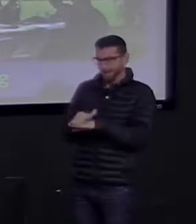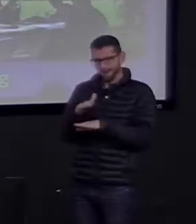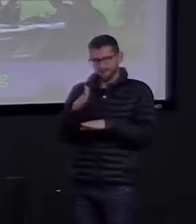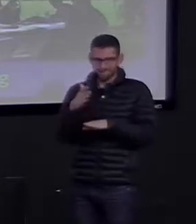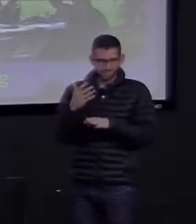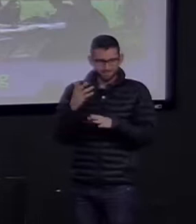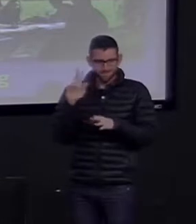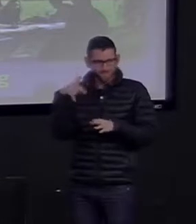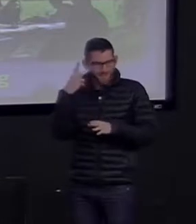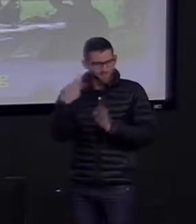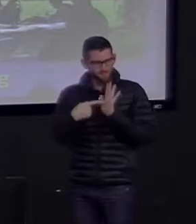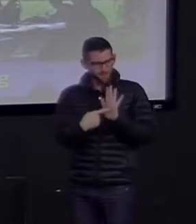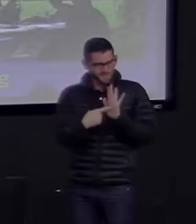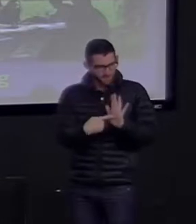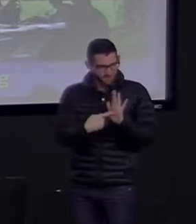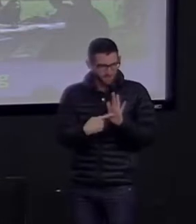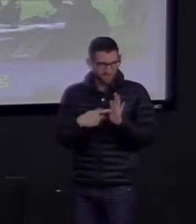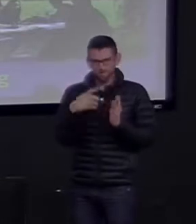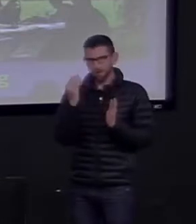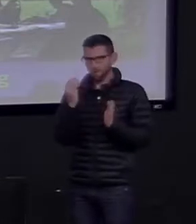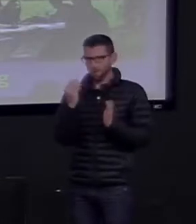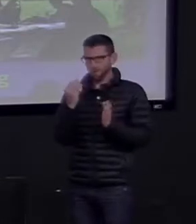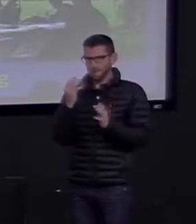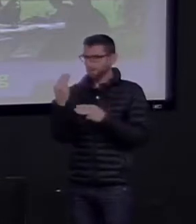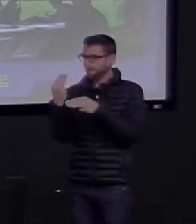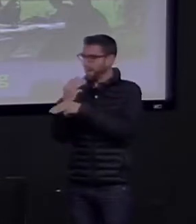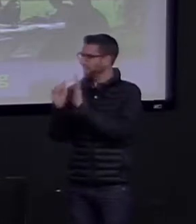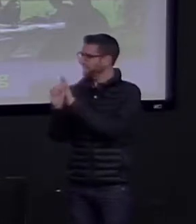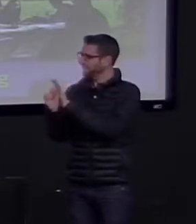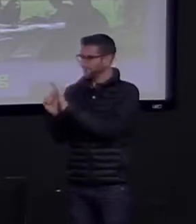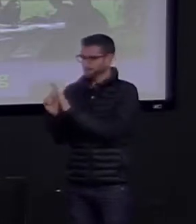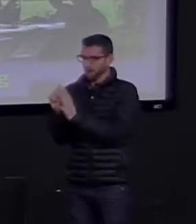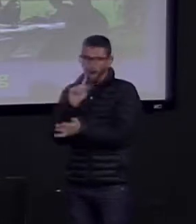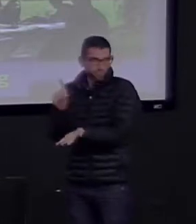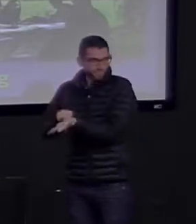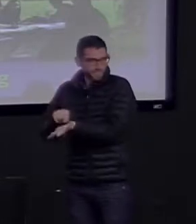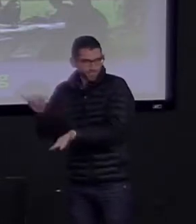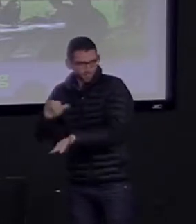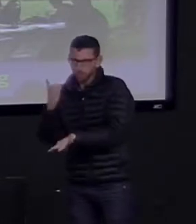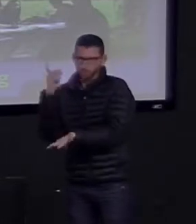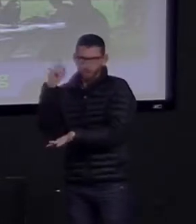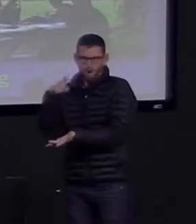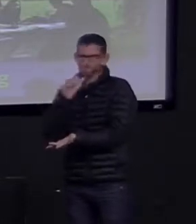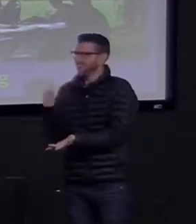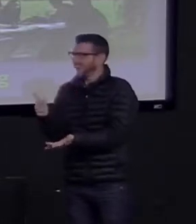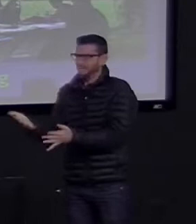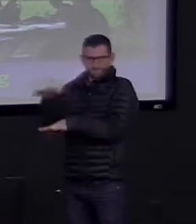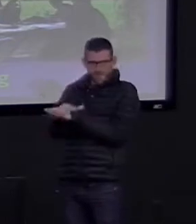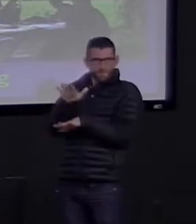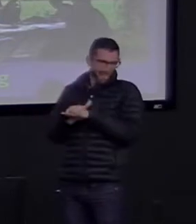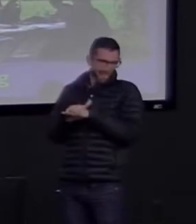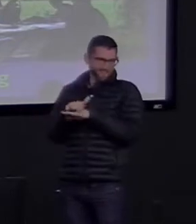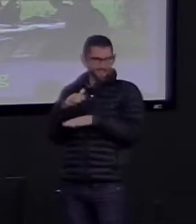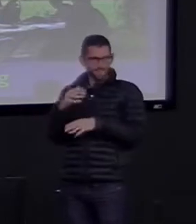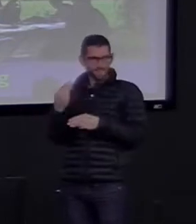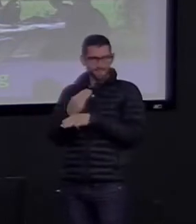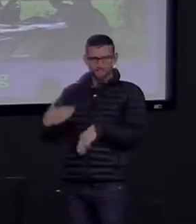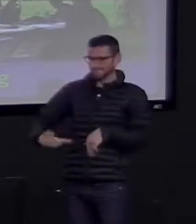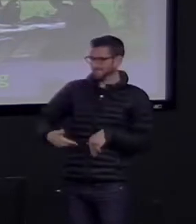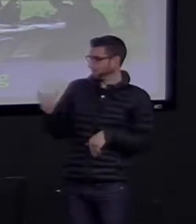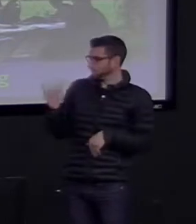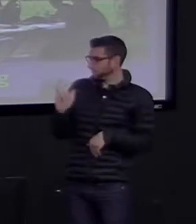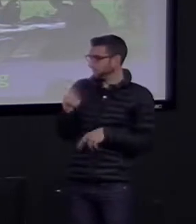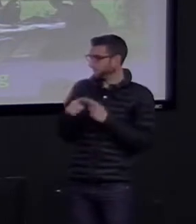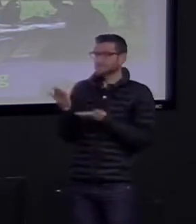this printed language having to be mapped onto this phonological representation. And the idea that math symbols are